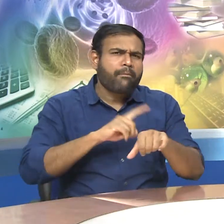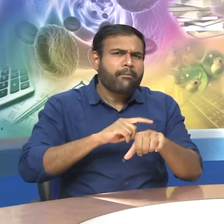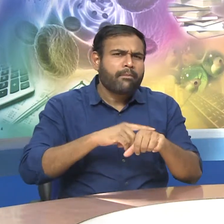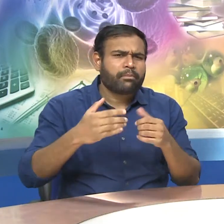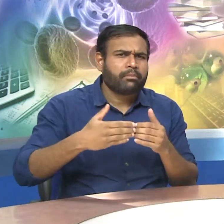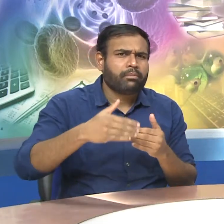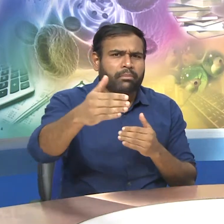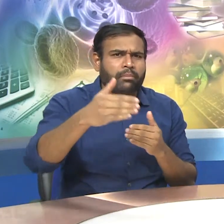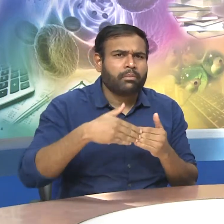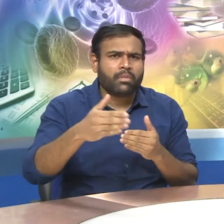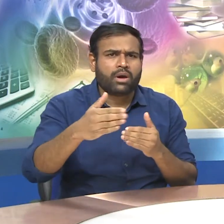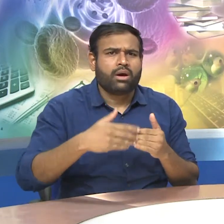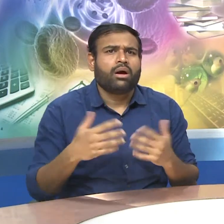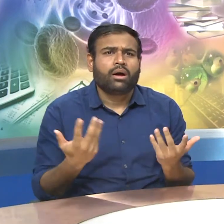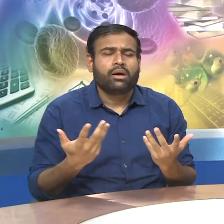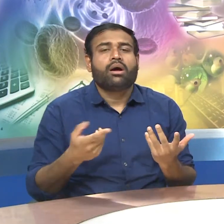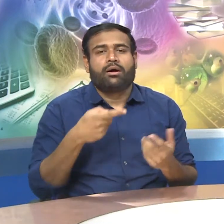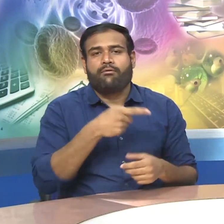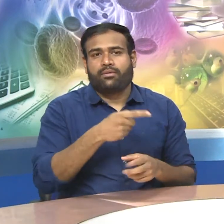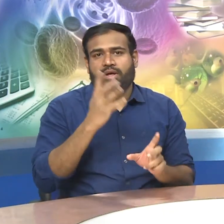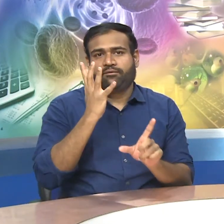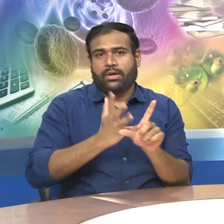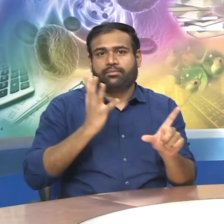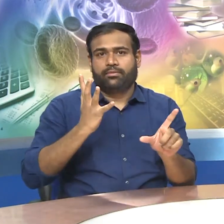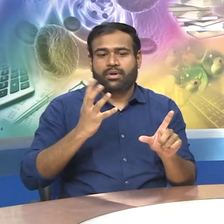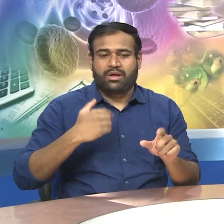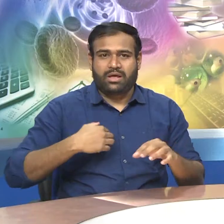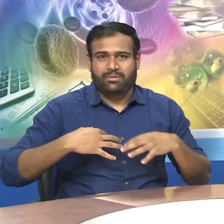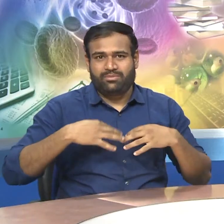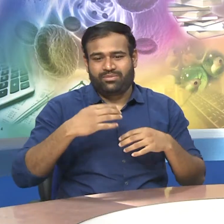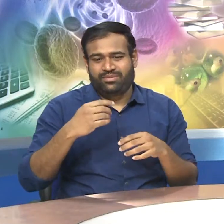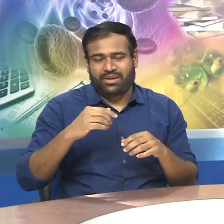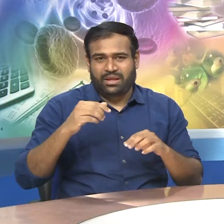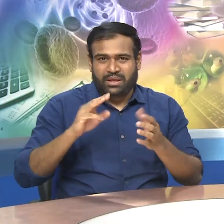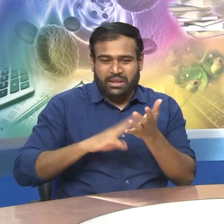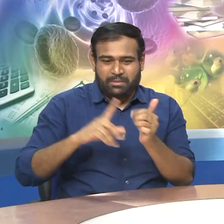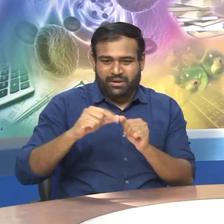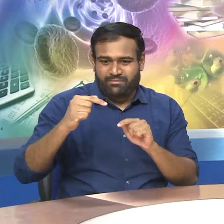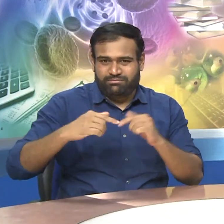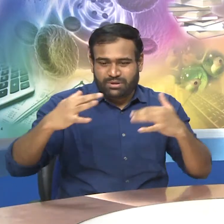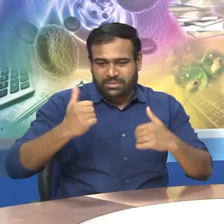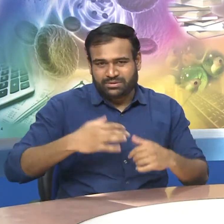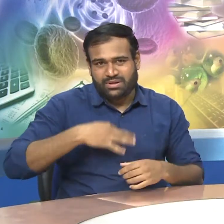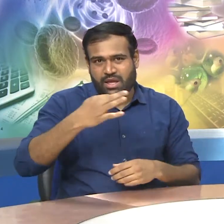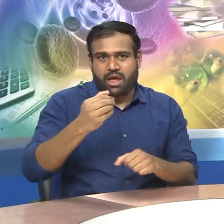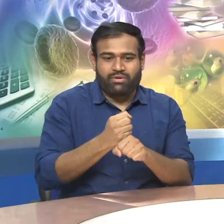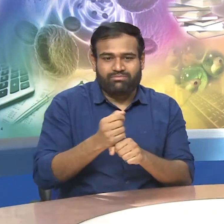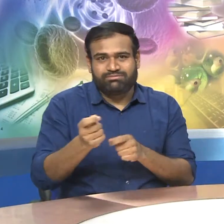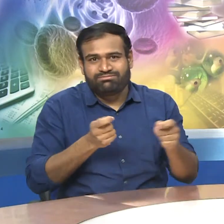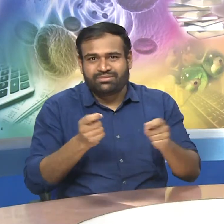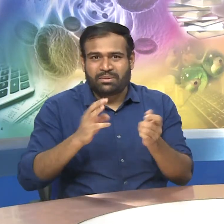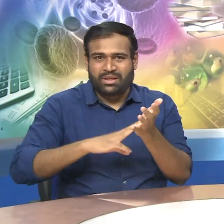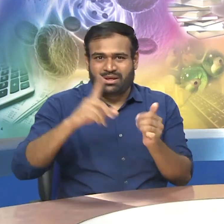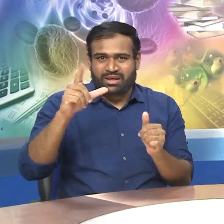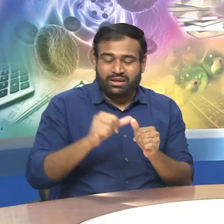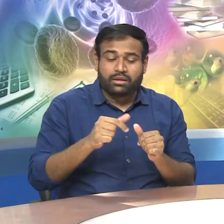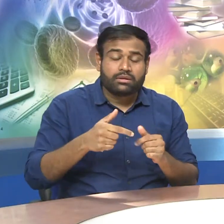Tenure of Vidhan Sabha. Tenure of Vidhan Sabha is 5 years, but